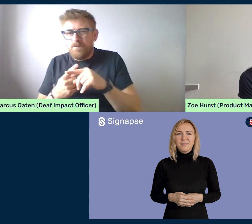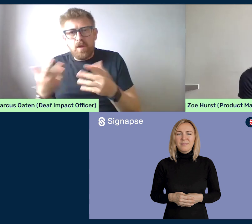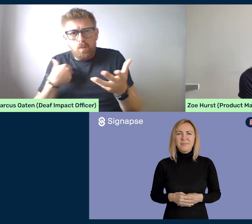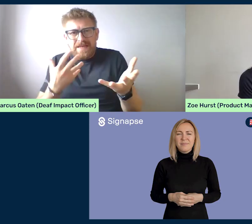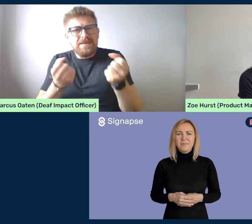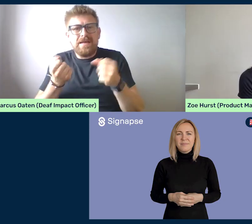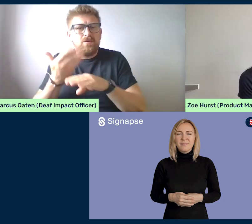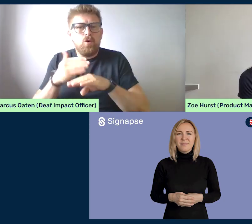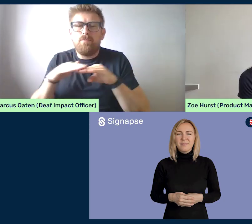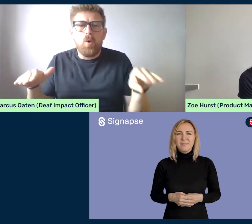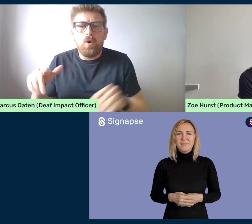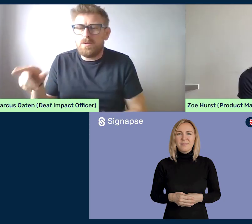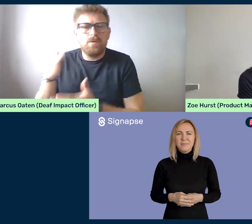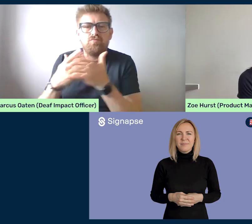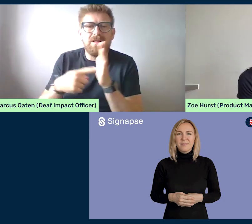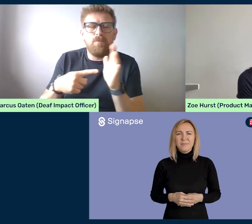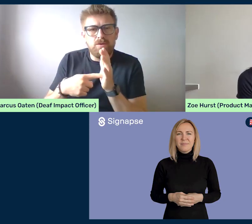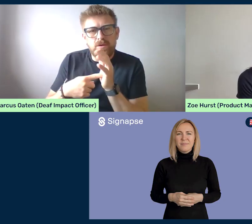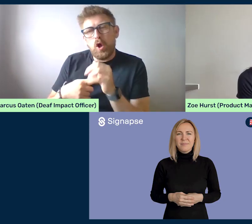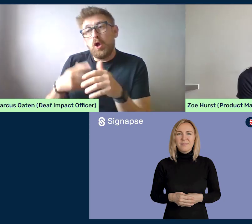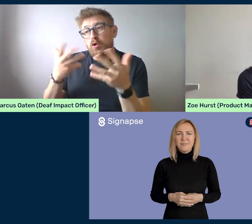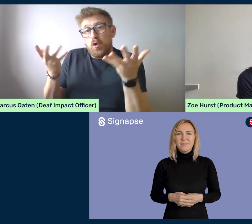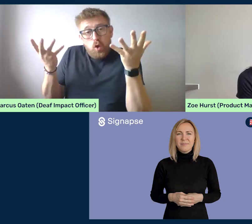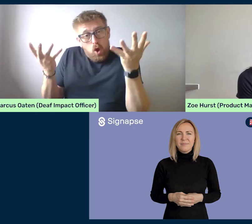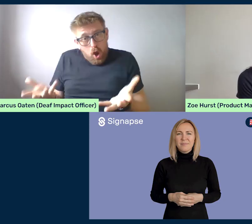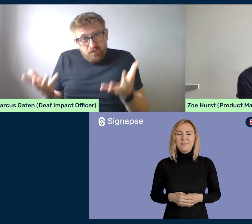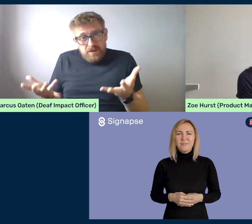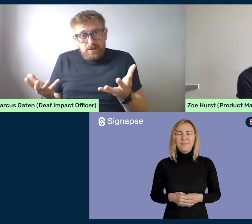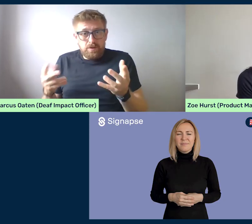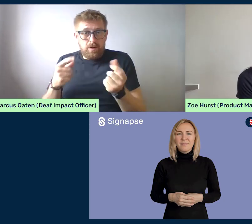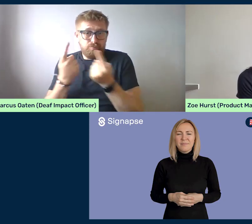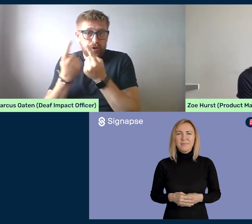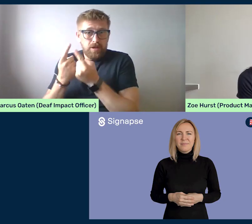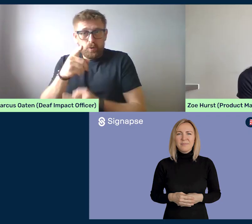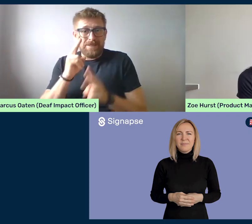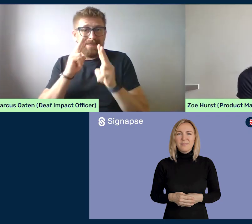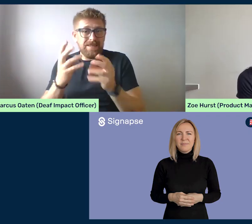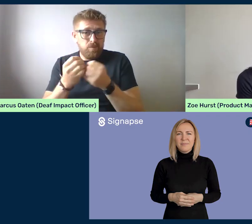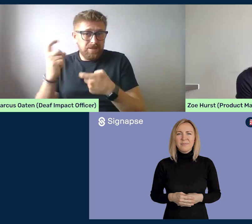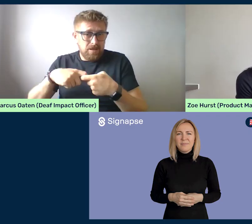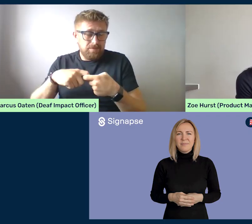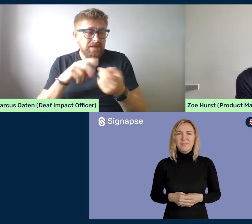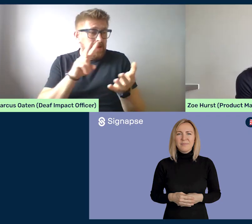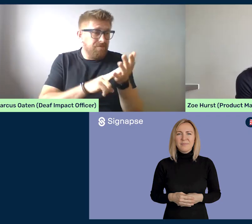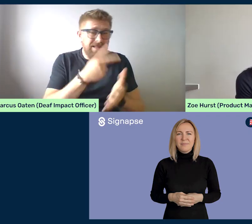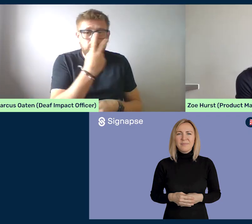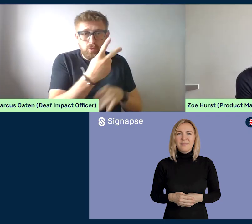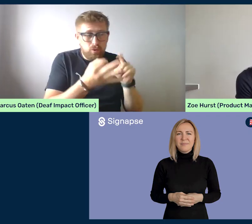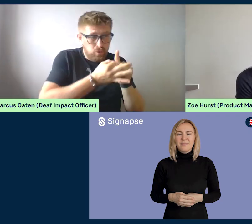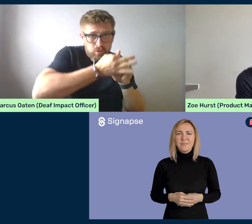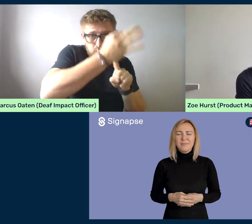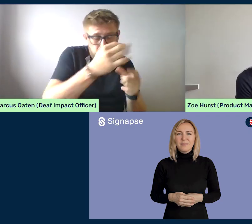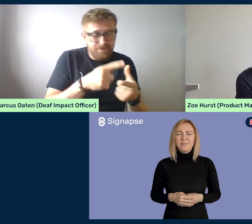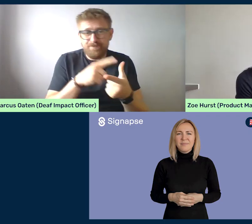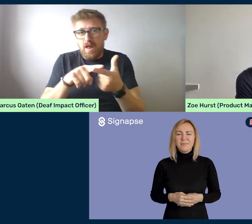board. Again, like I say, positive and negative feedback is all important. yeah, Our current products that you